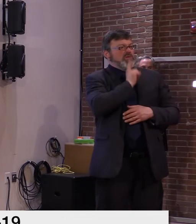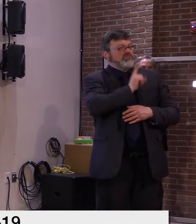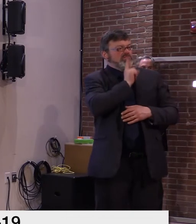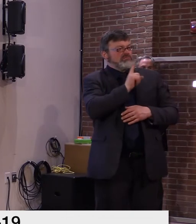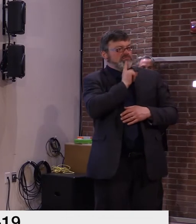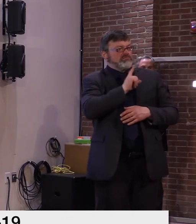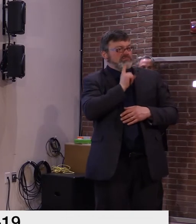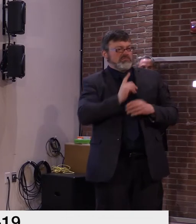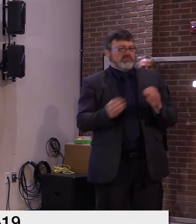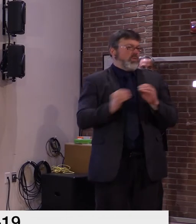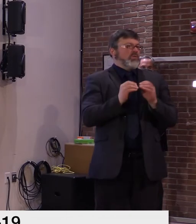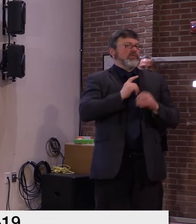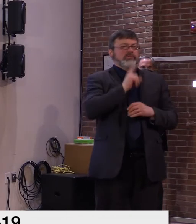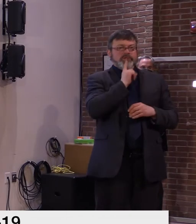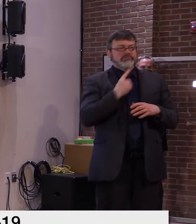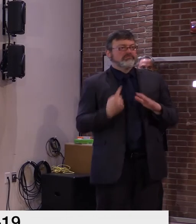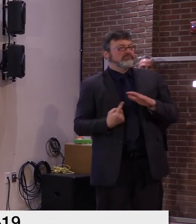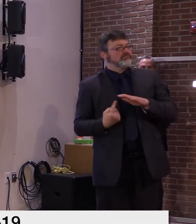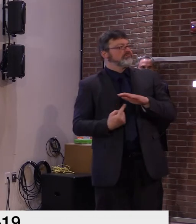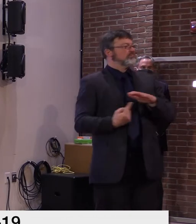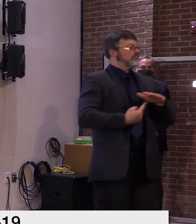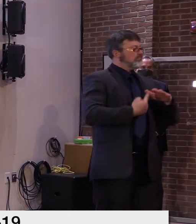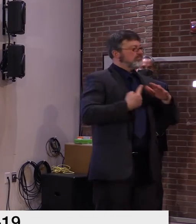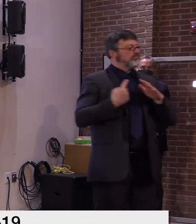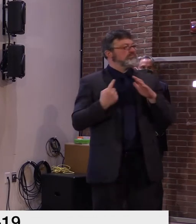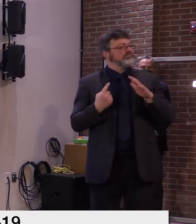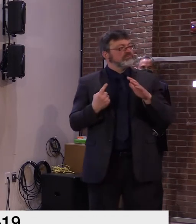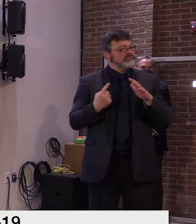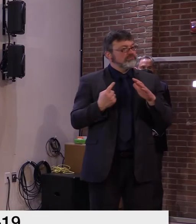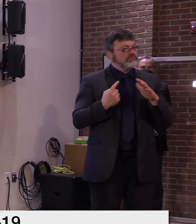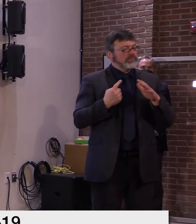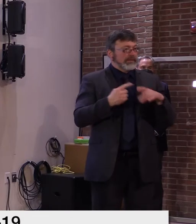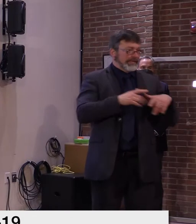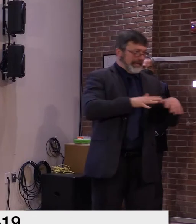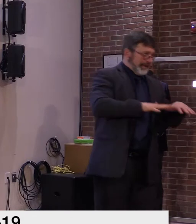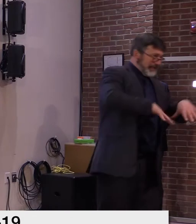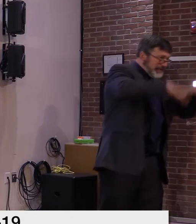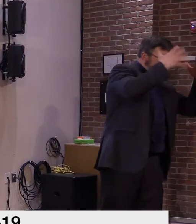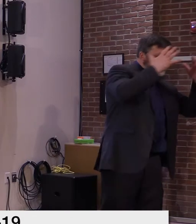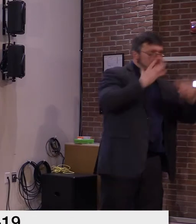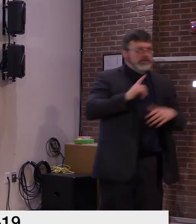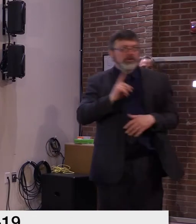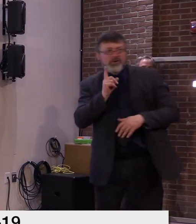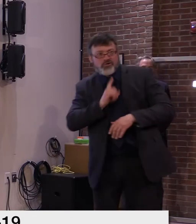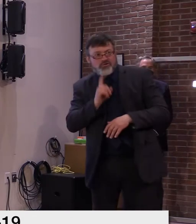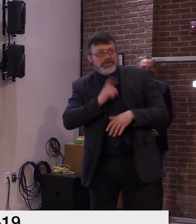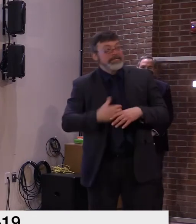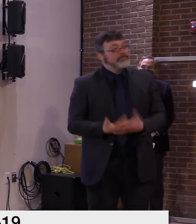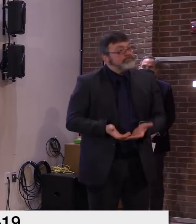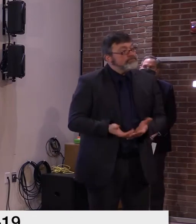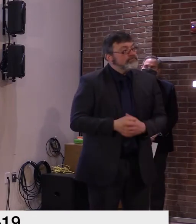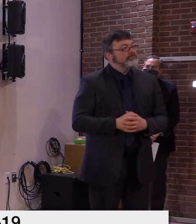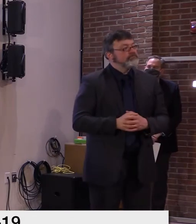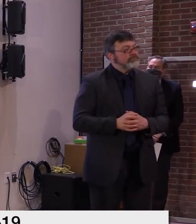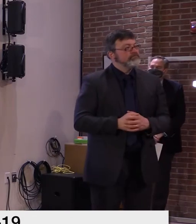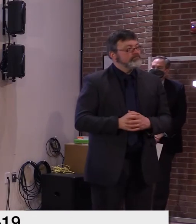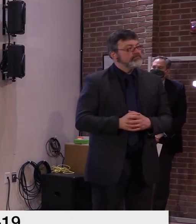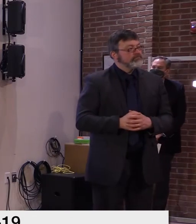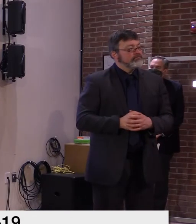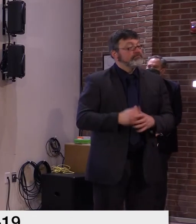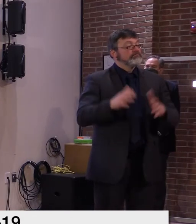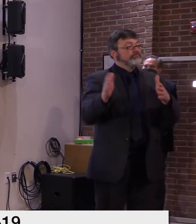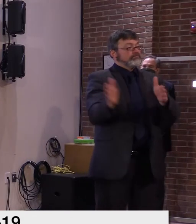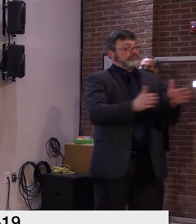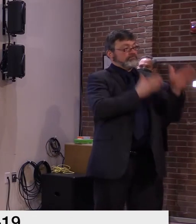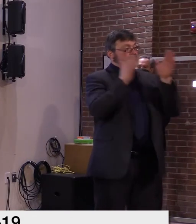and 35%, over one-third of our young people, had sleeping problems. One other note I'd like to make on the data,